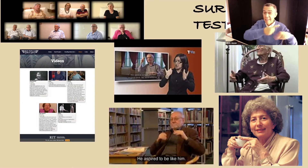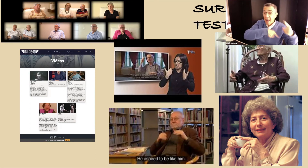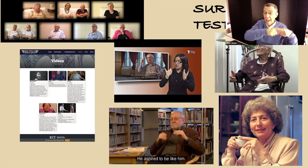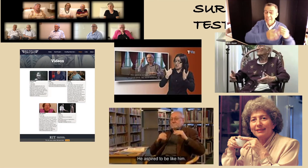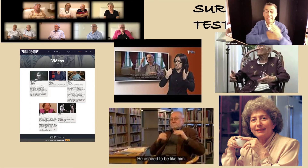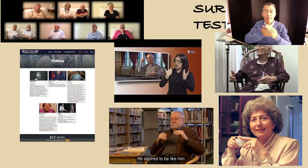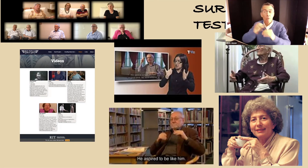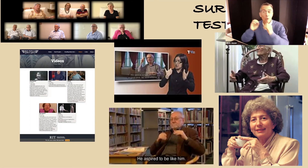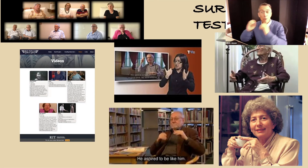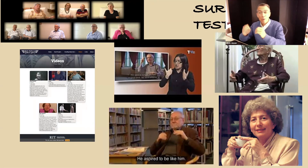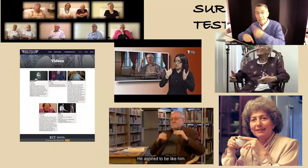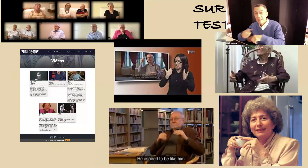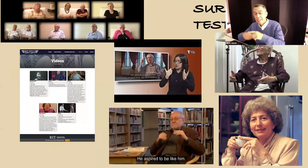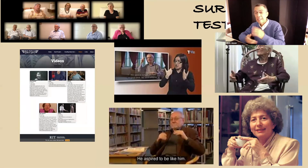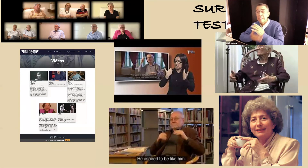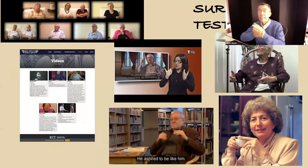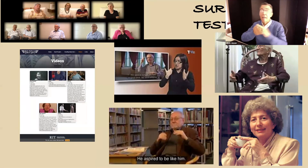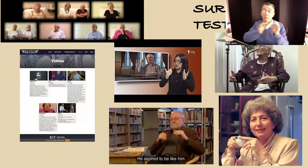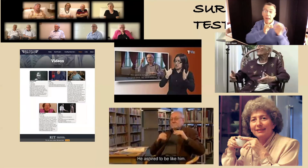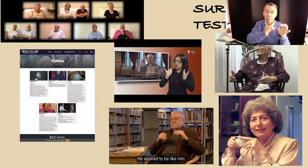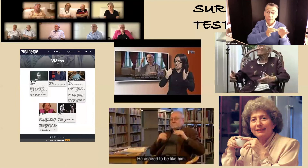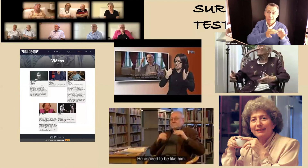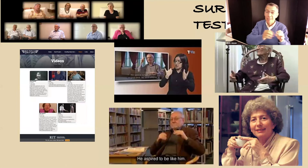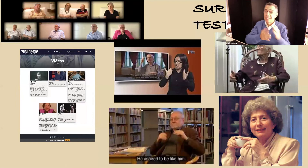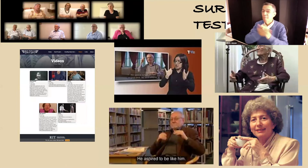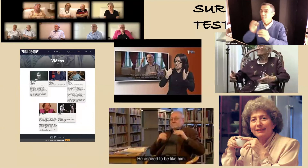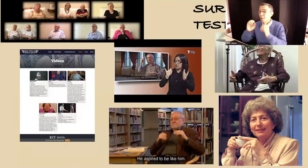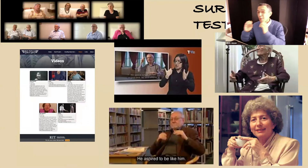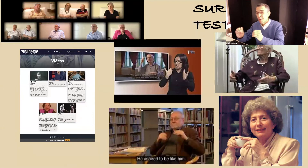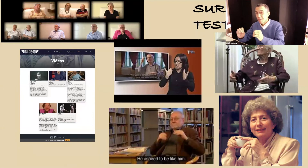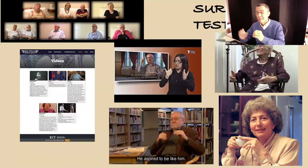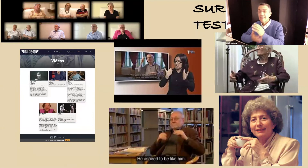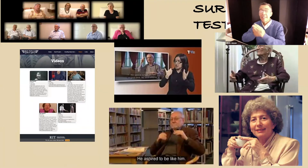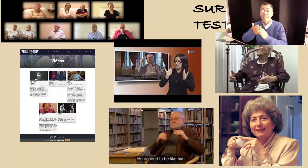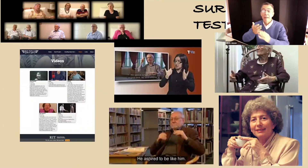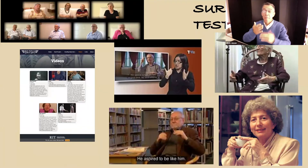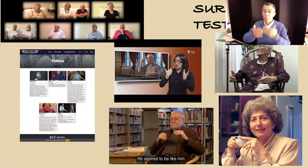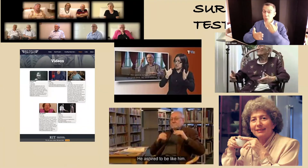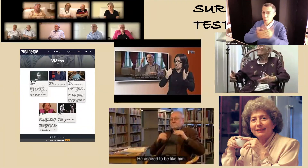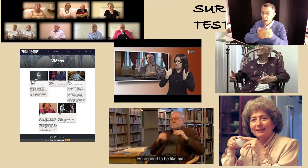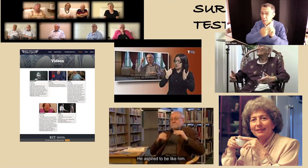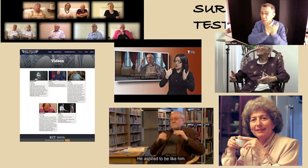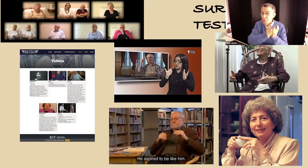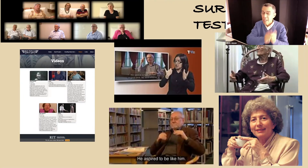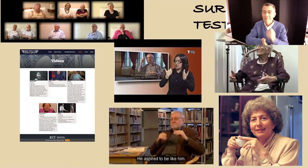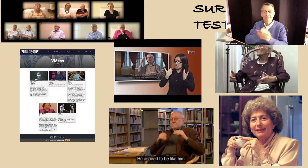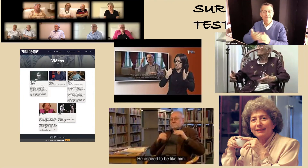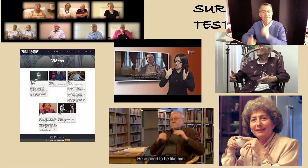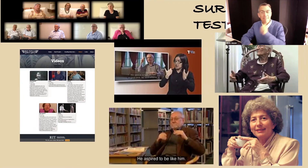not, some are captioned, some are not, some are well translated, some are not. So there's a lot